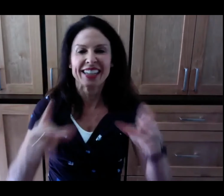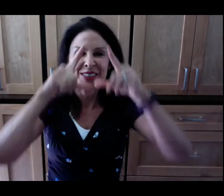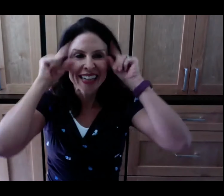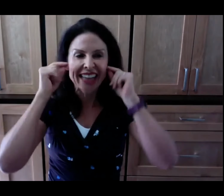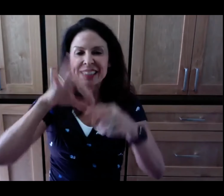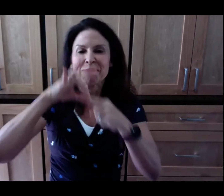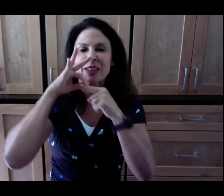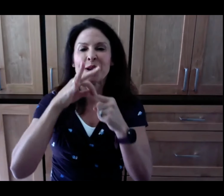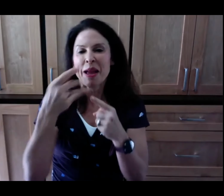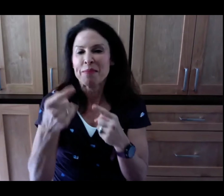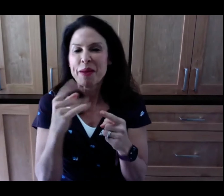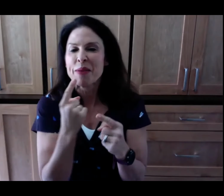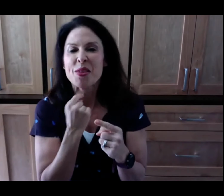I look nice when I make those videos.